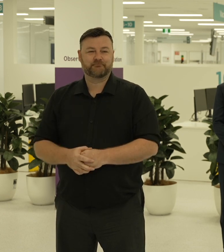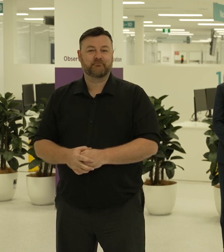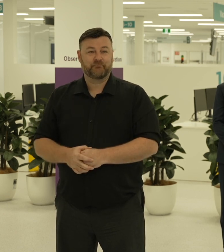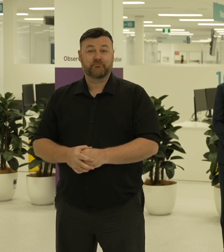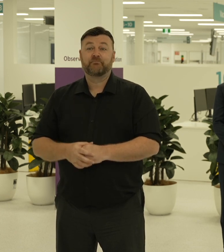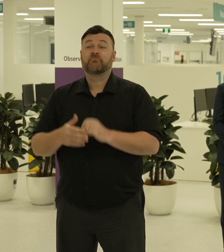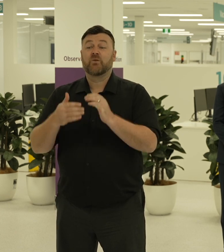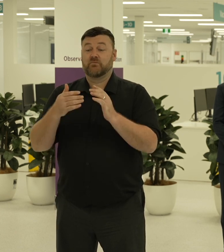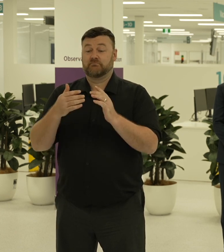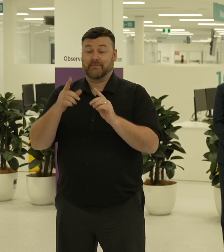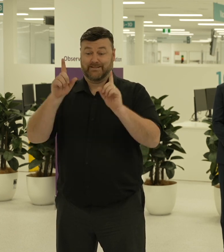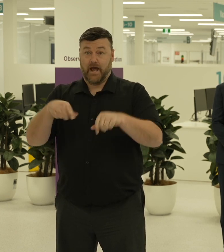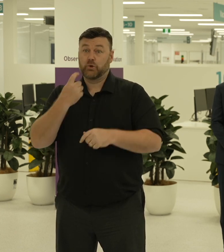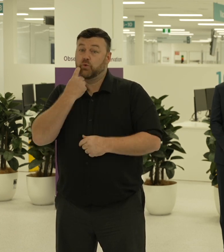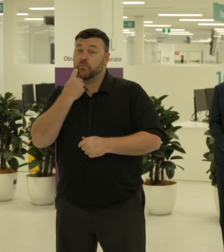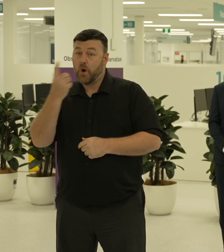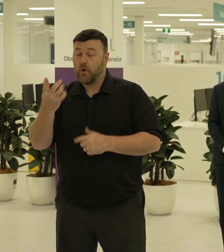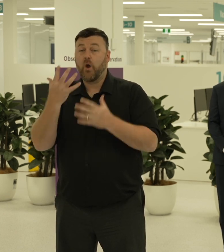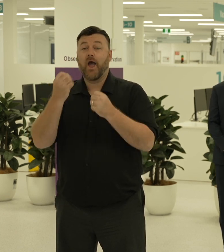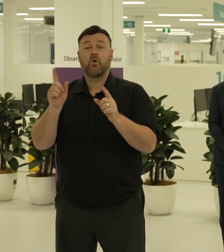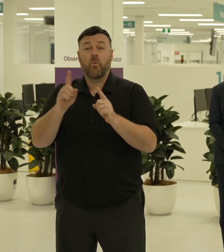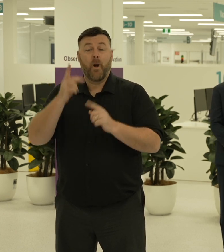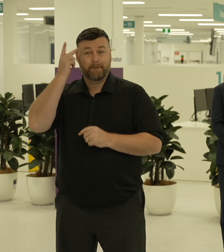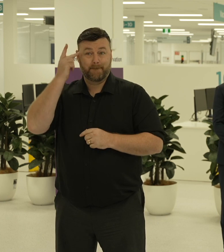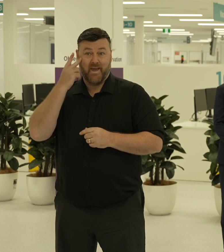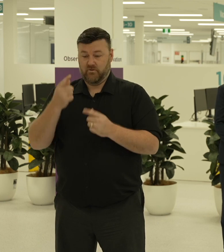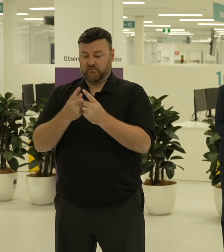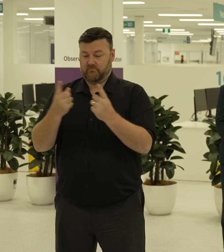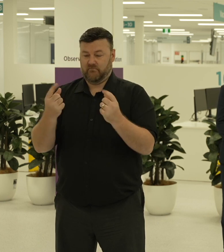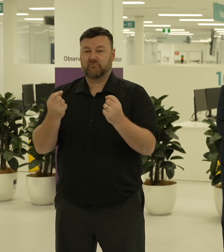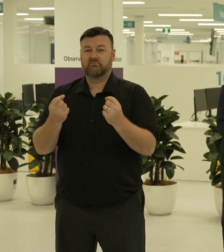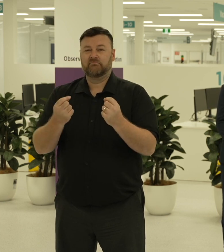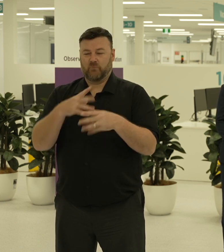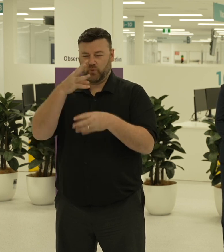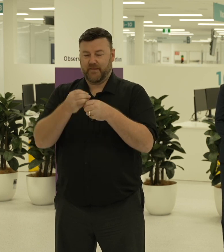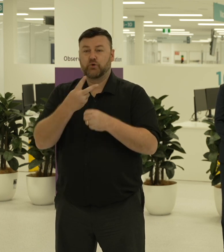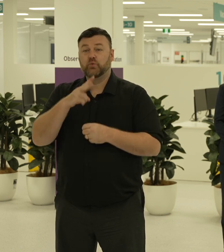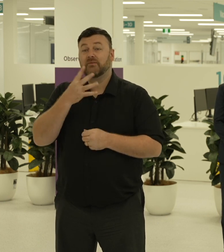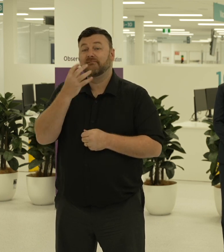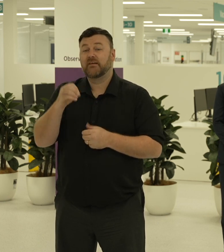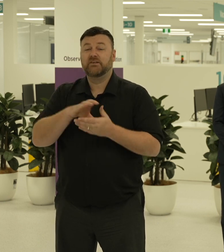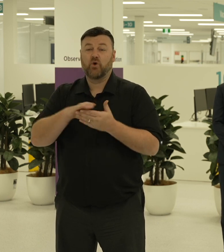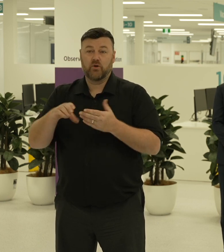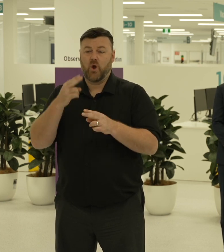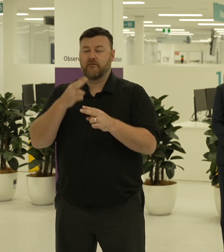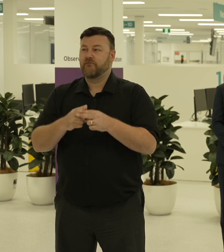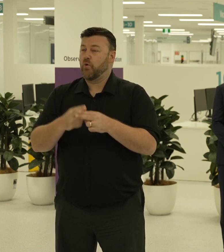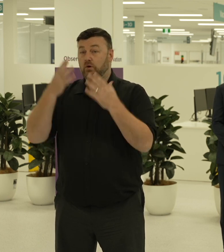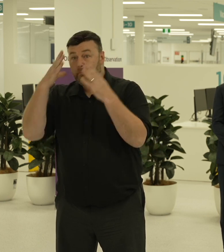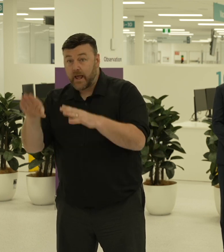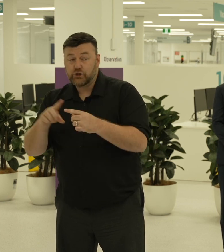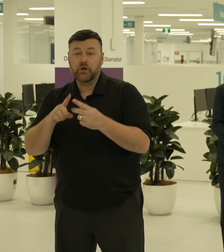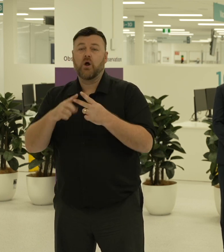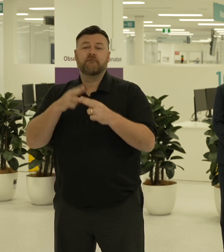launching from tomorrow our parents' vouchers, $250 in accommodation and tourism vouchers for parents